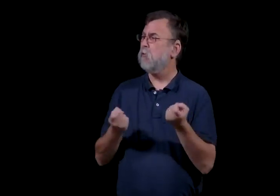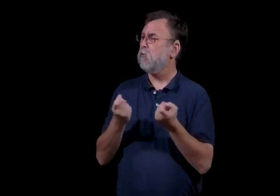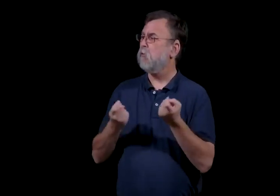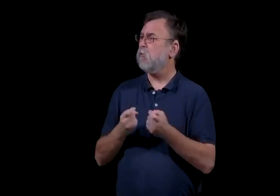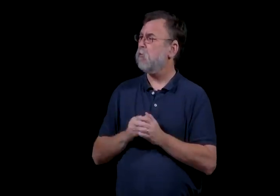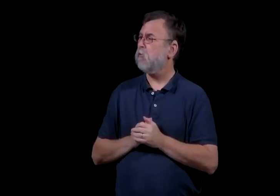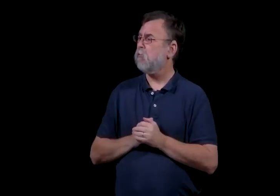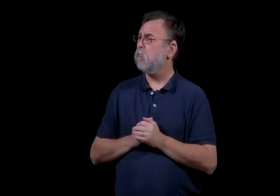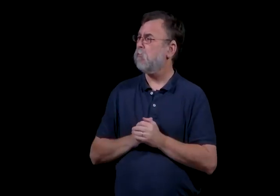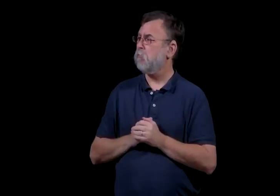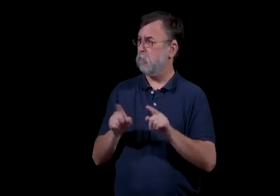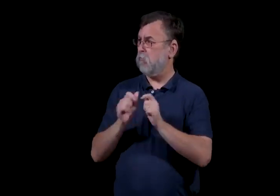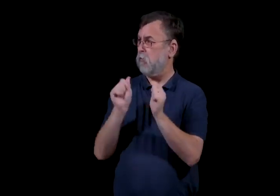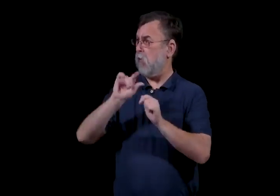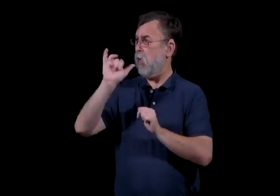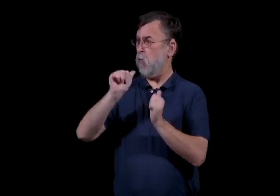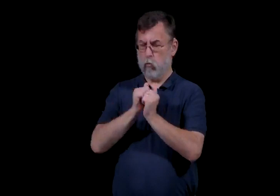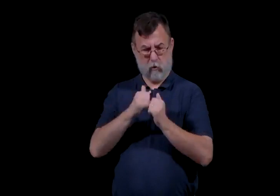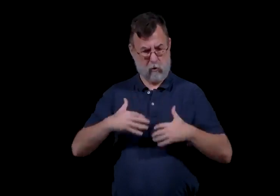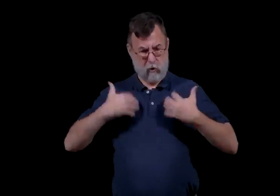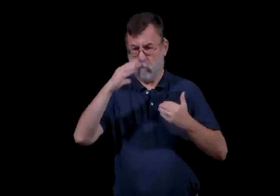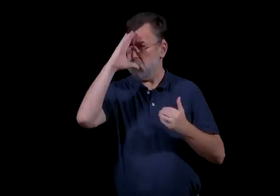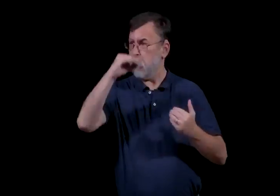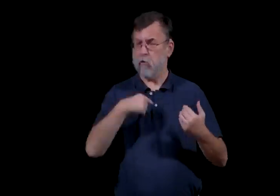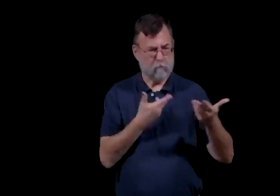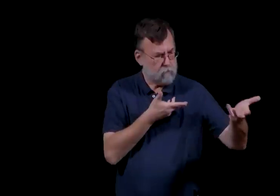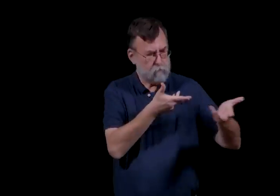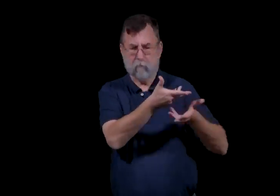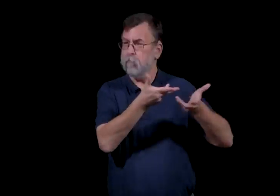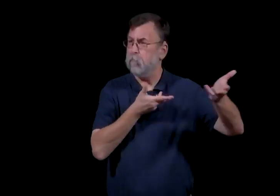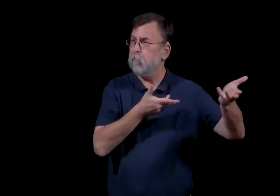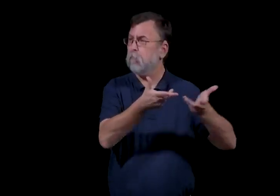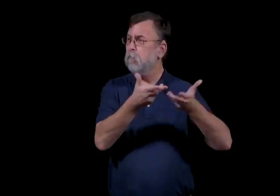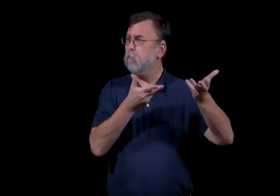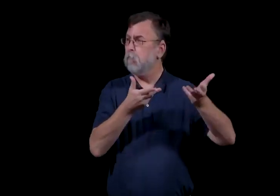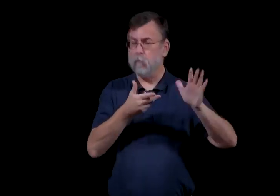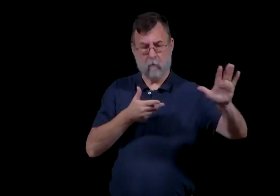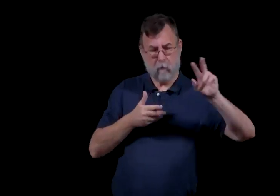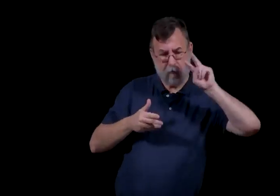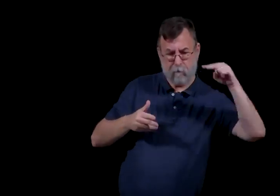No matter what we've done, you always are there to forgive us.